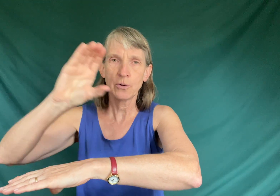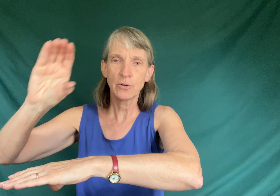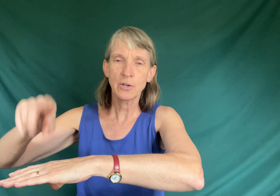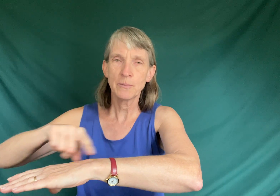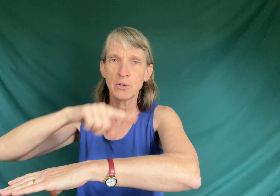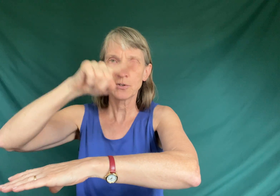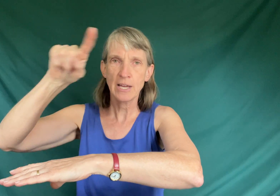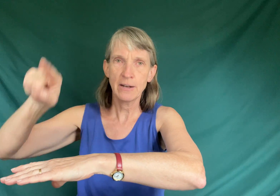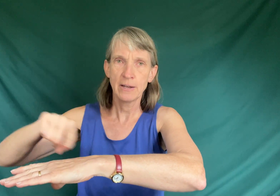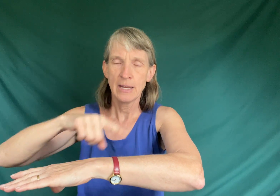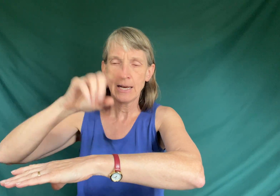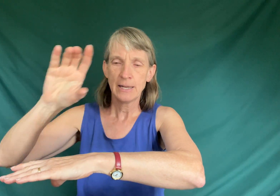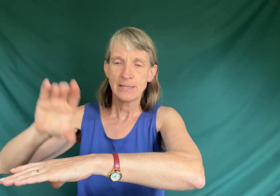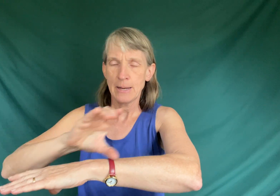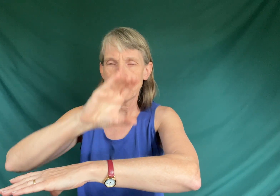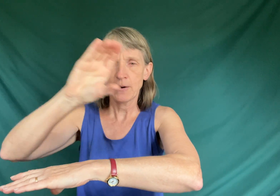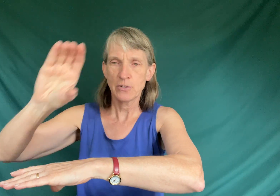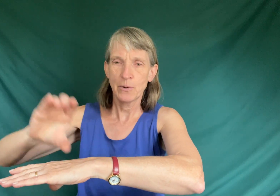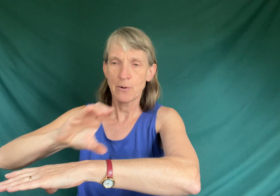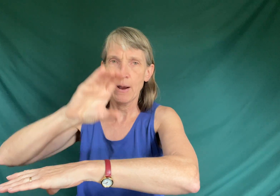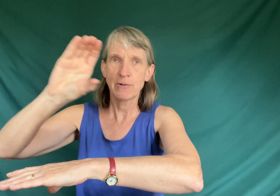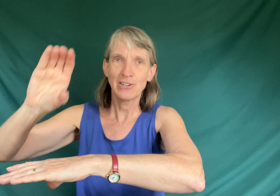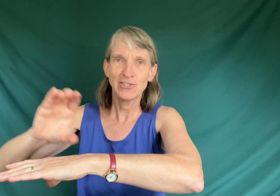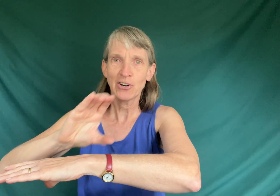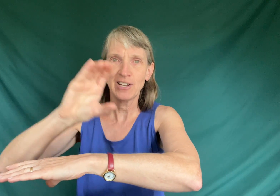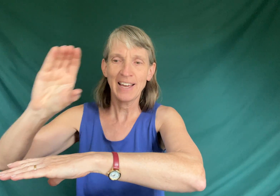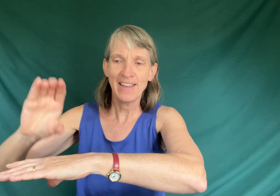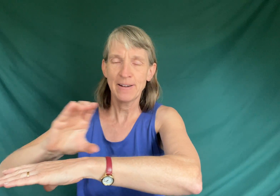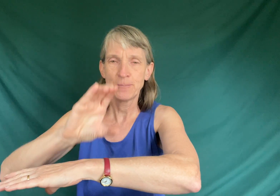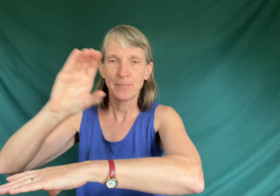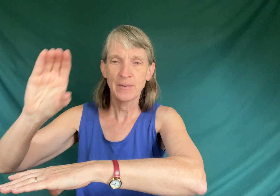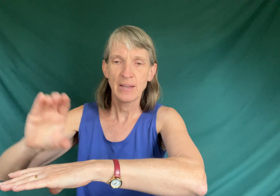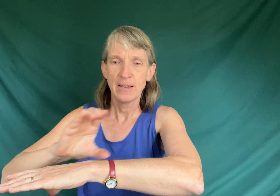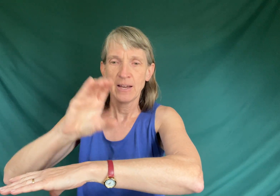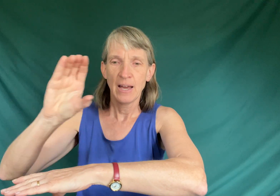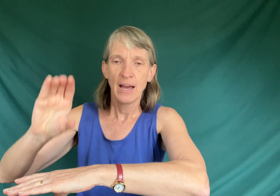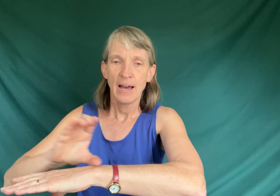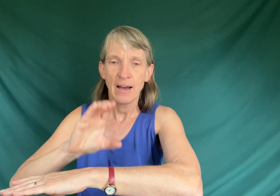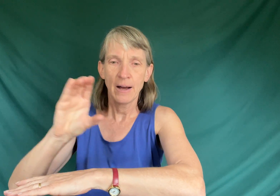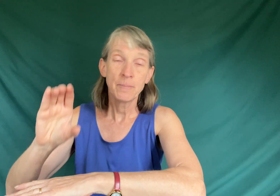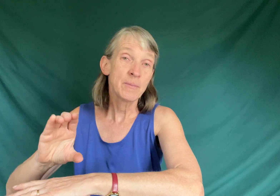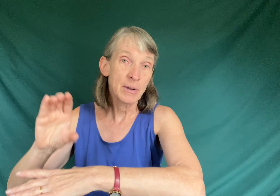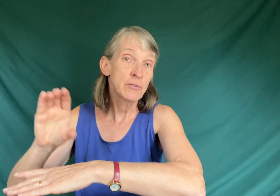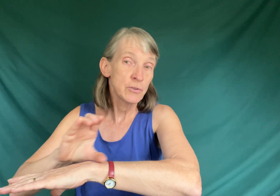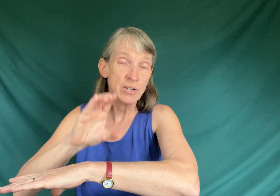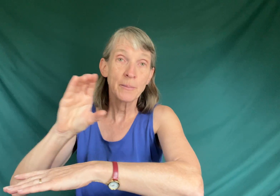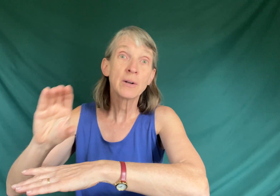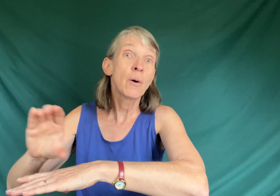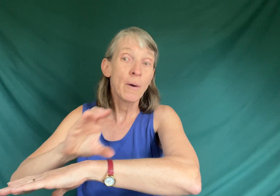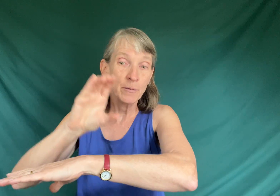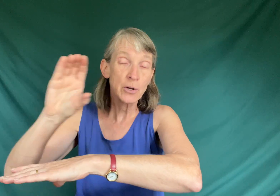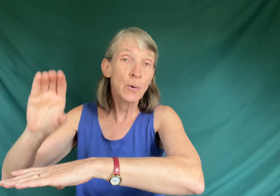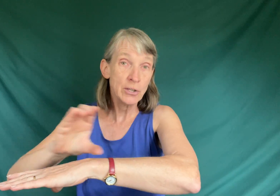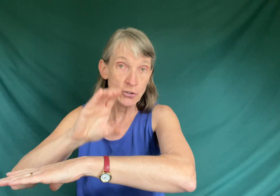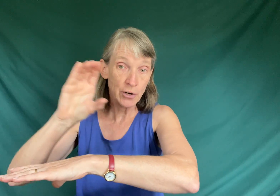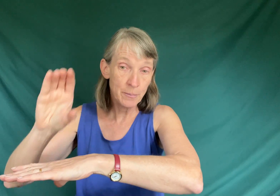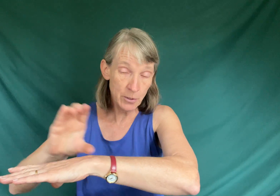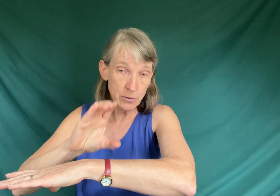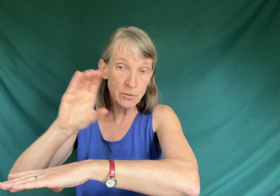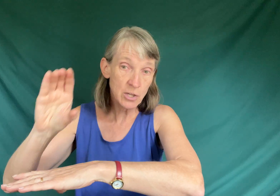old computers had tape drives that went around in a circle like that. But if you use a computer, everyone go get your computers because we're